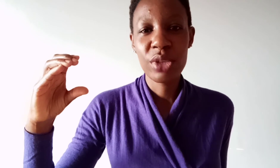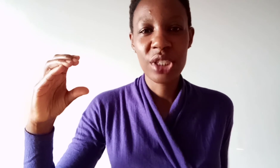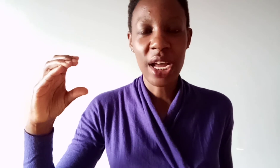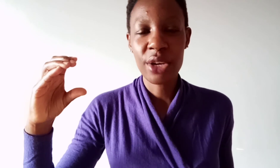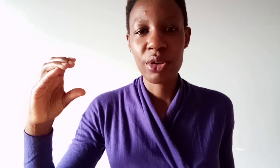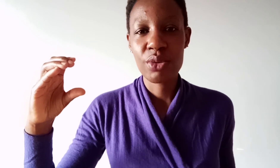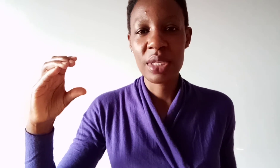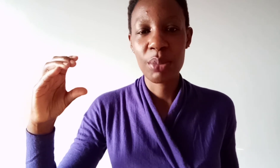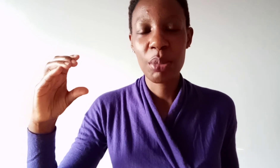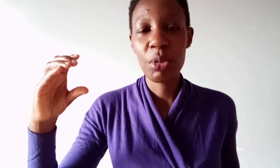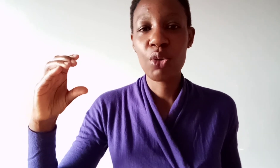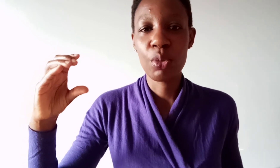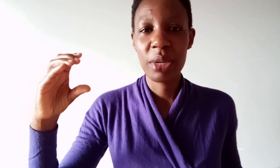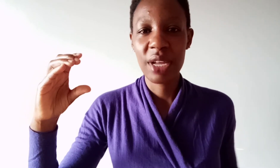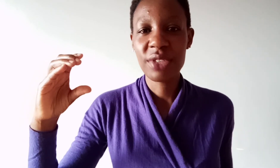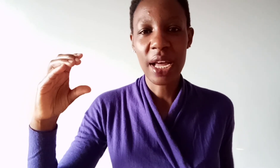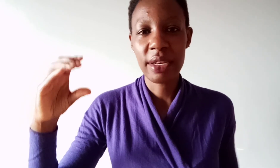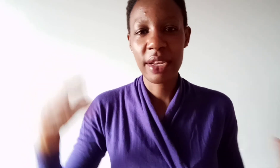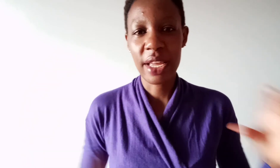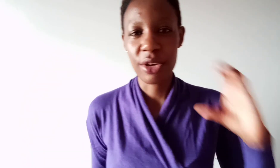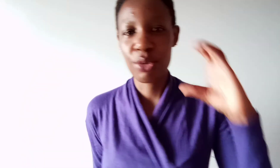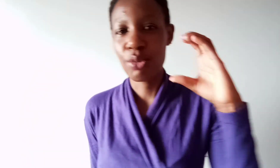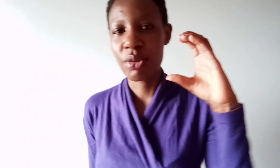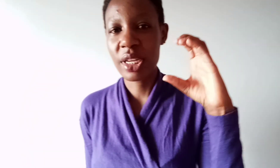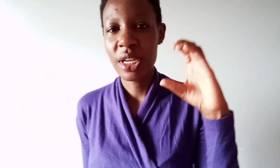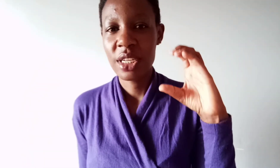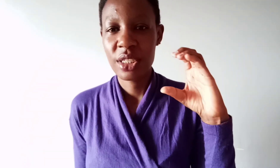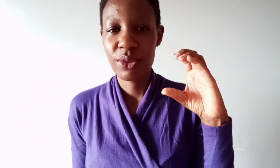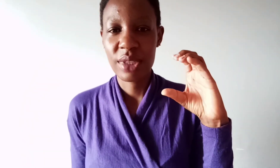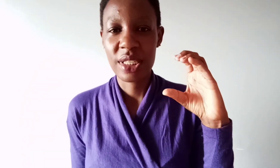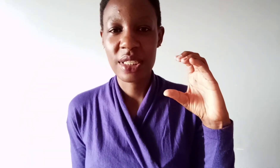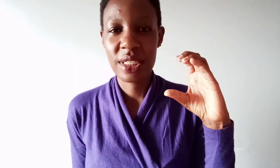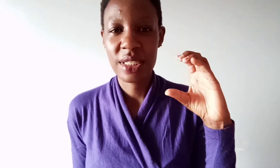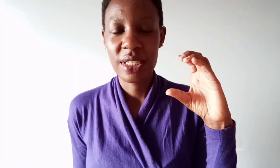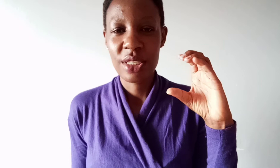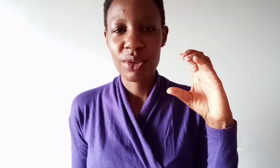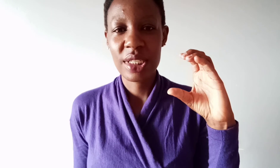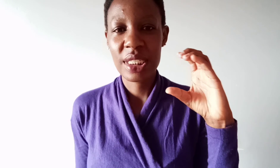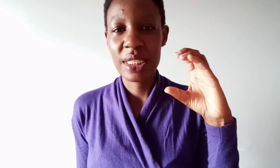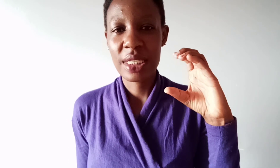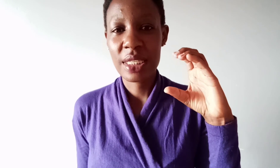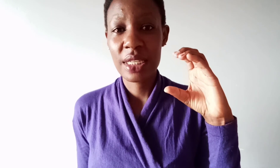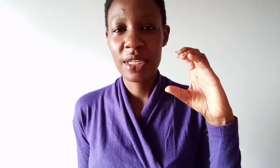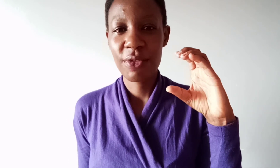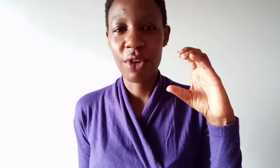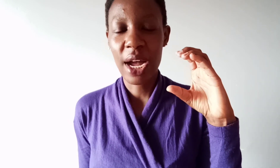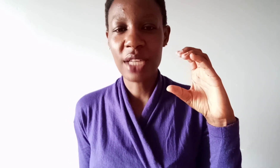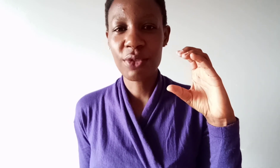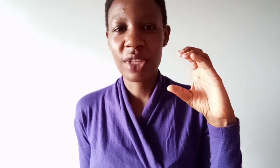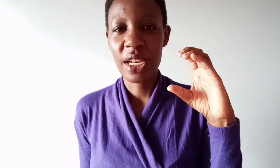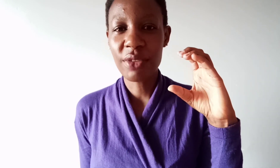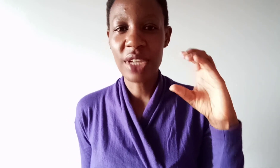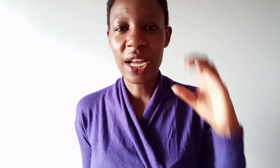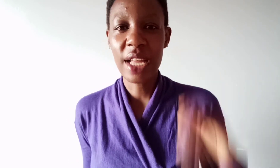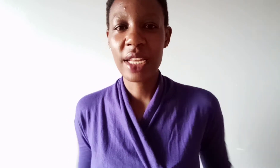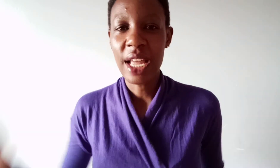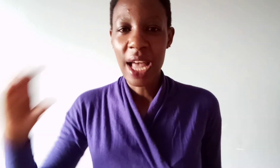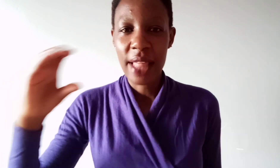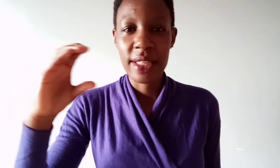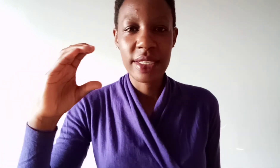hand you are using, maybe you could be left-handed and you could do this. So this is S for cat for the left hand, and this is